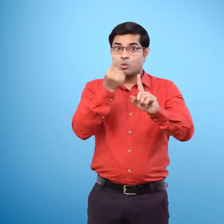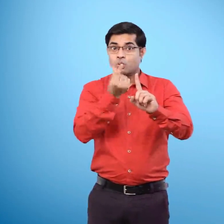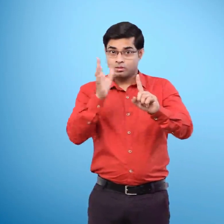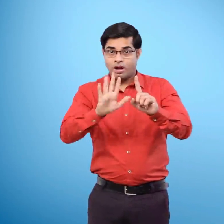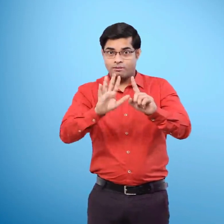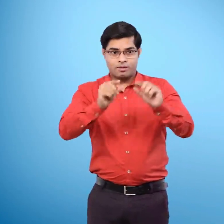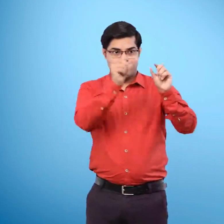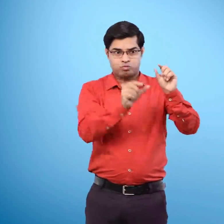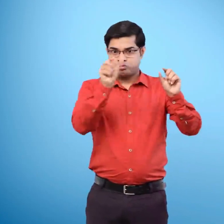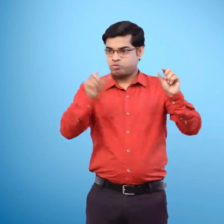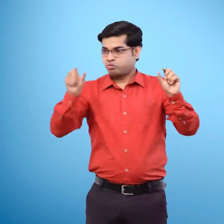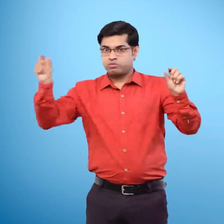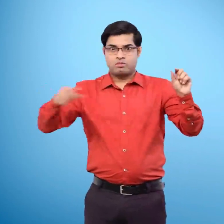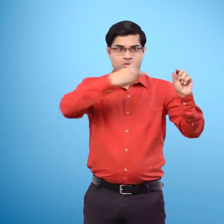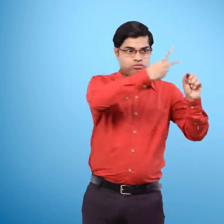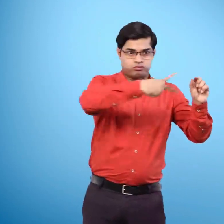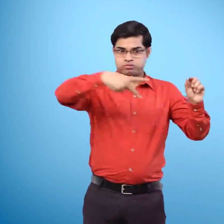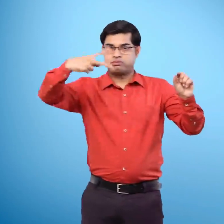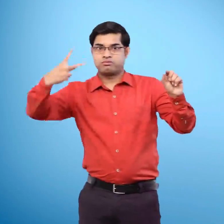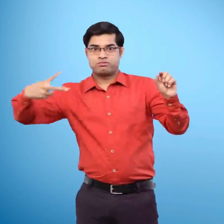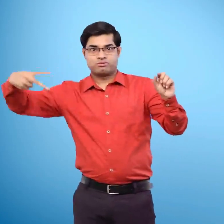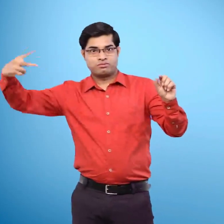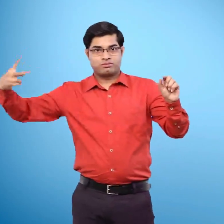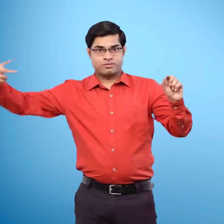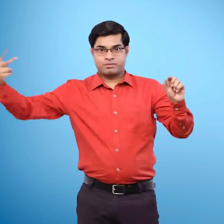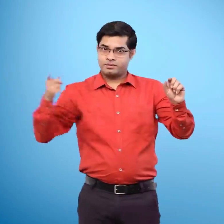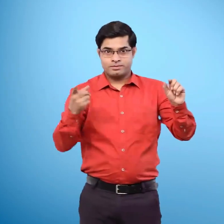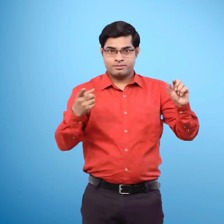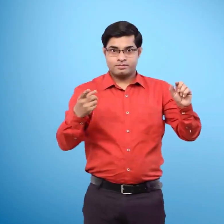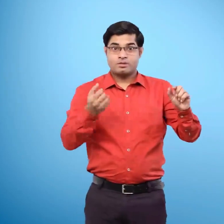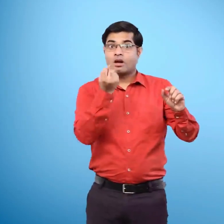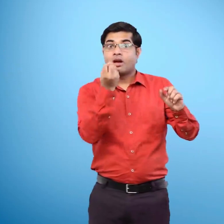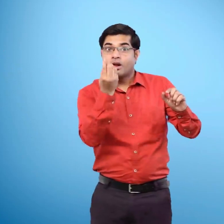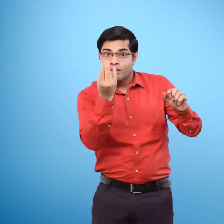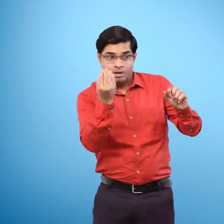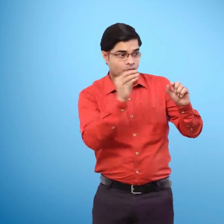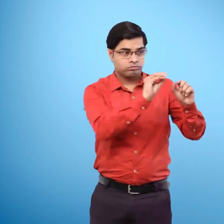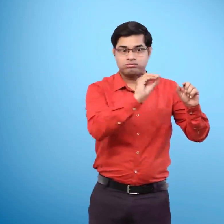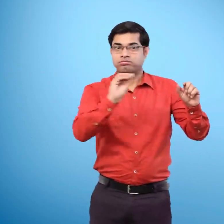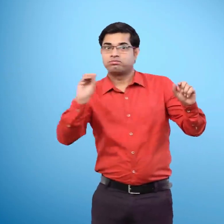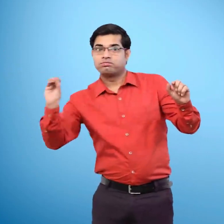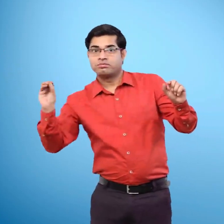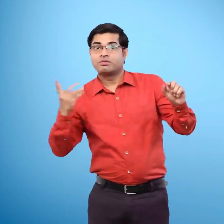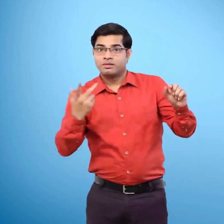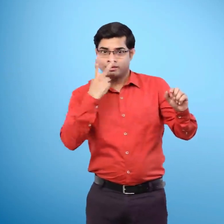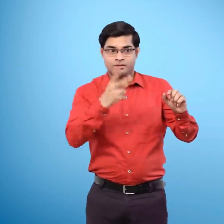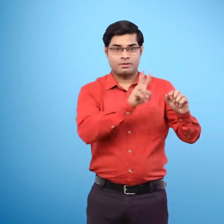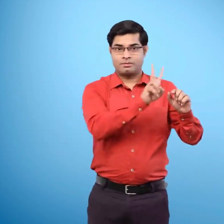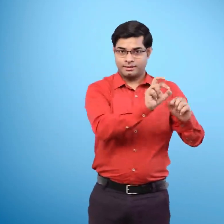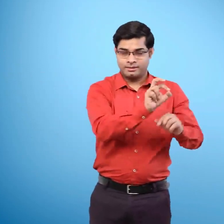The numbers are written on grills made with straight iron rods arranged in standing lines.